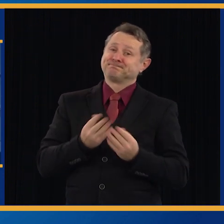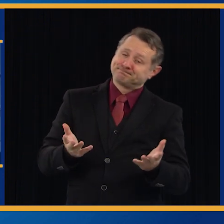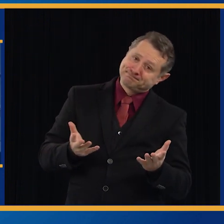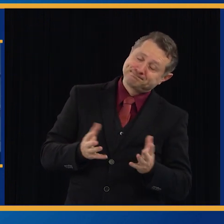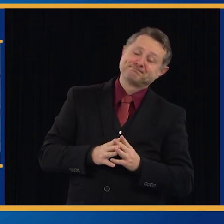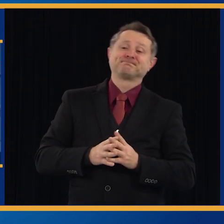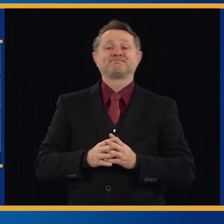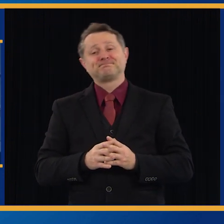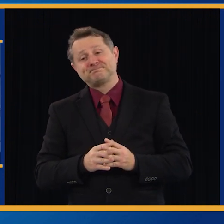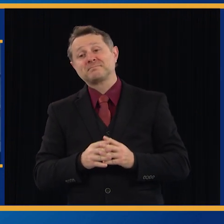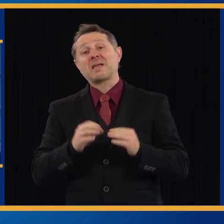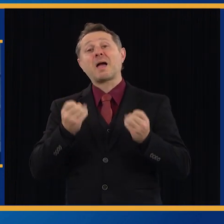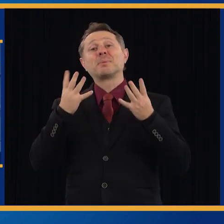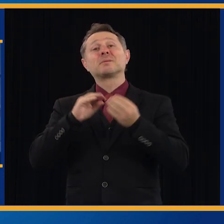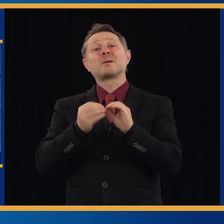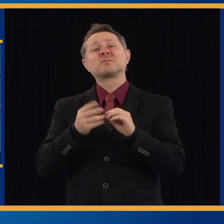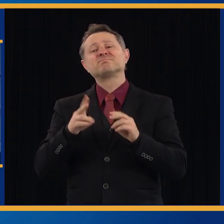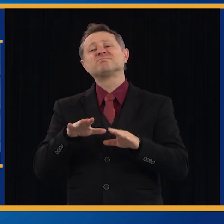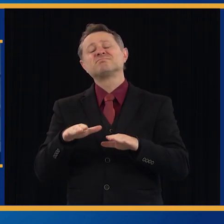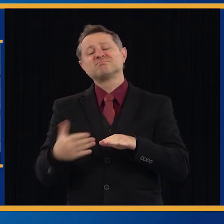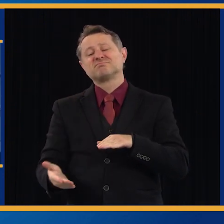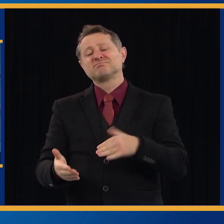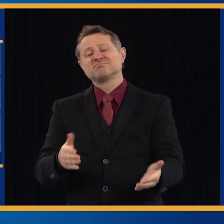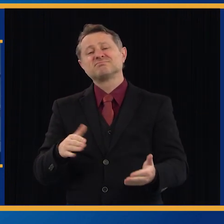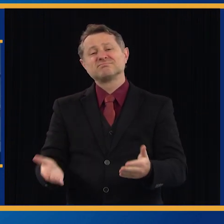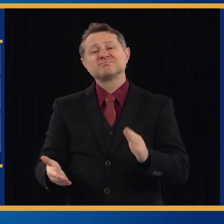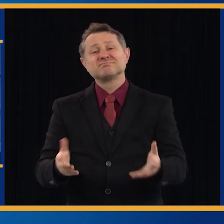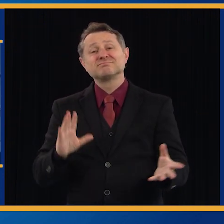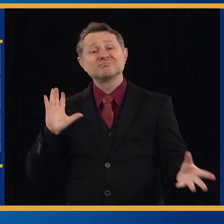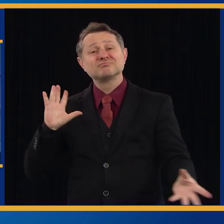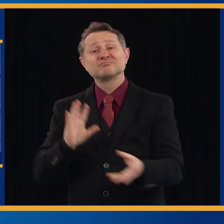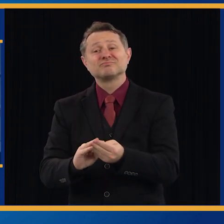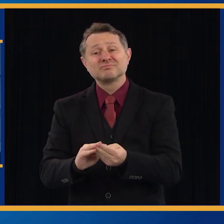lost. That number is still horrifically high.